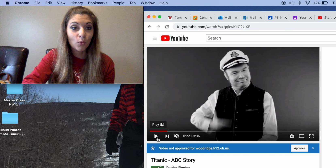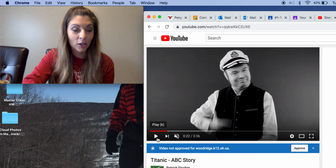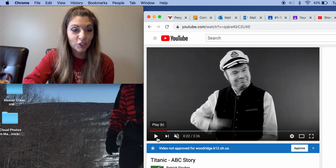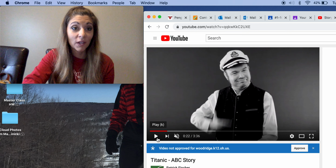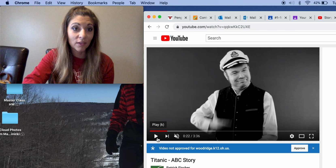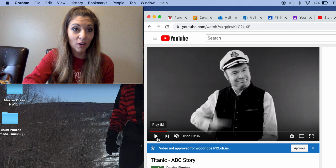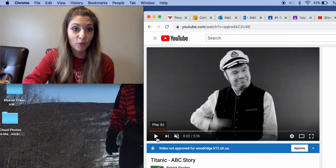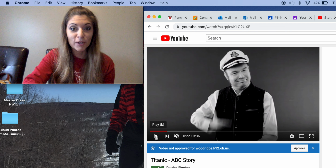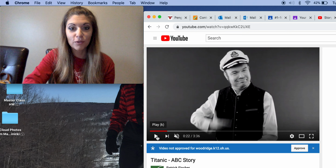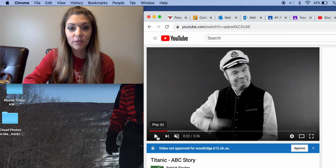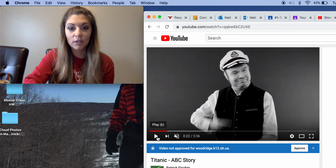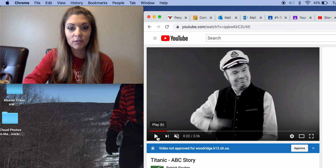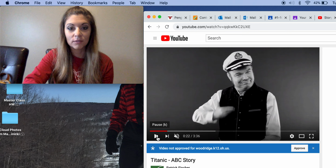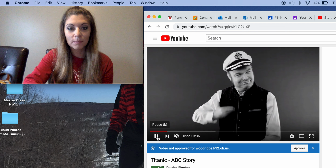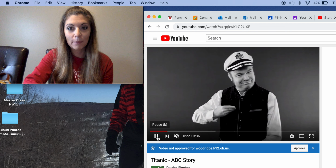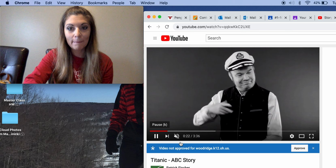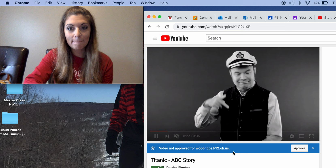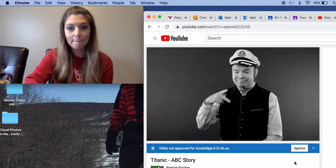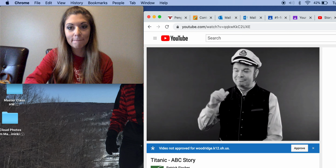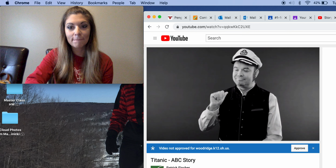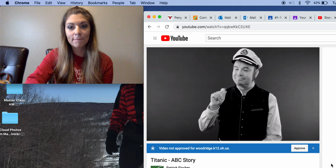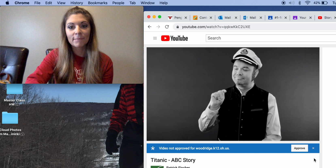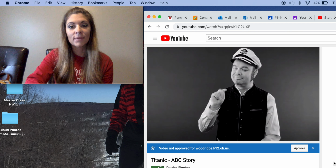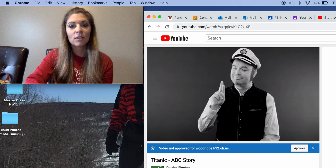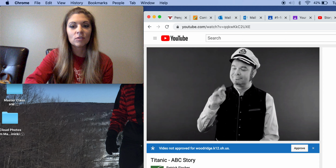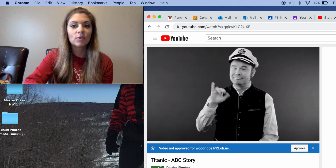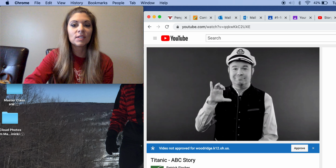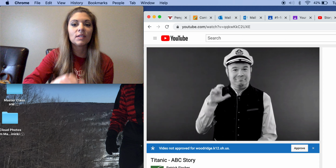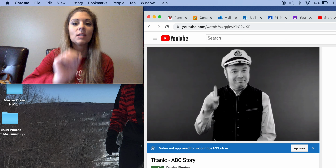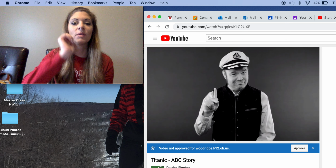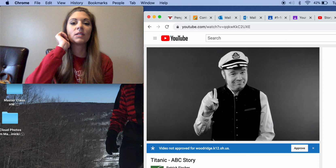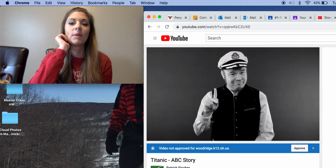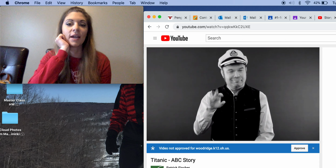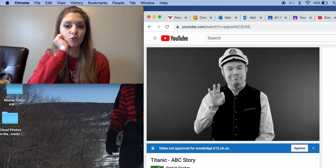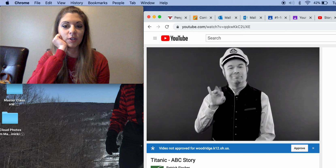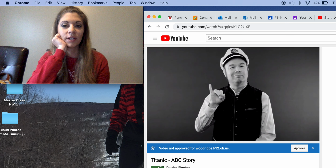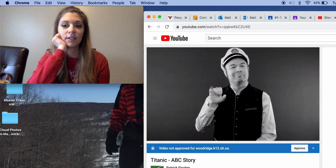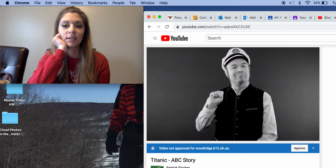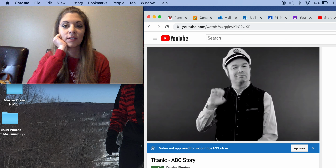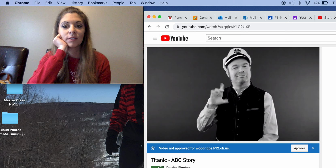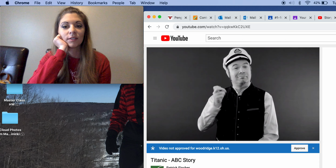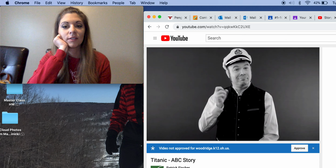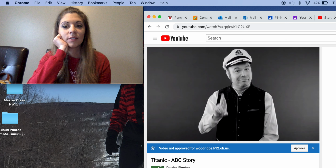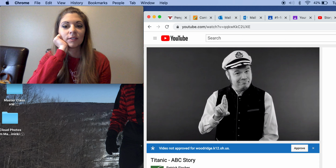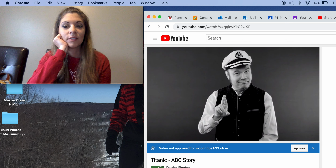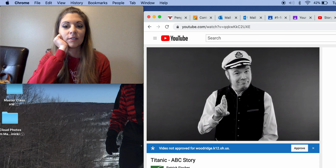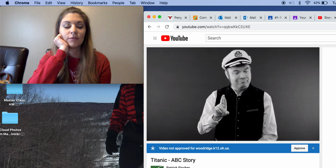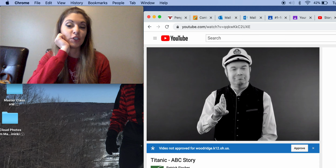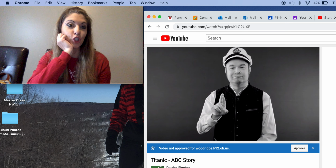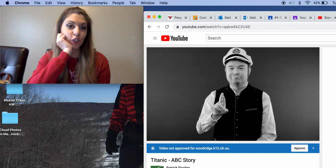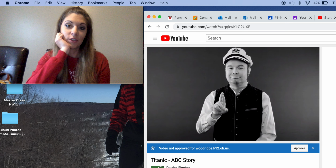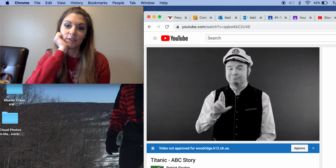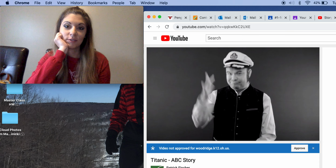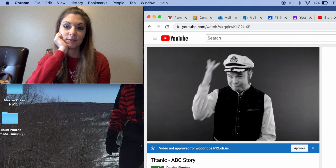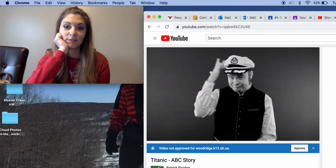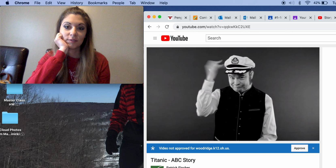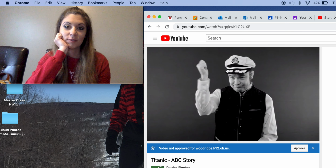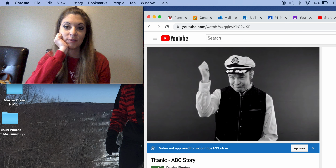Again, watch it and then I'll voice over. So his name is Patrick